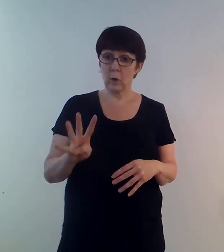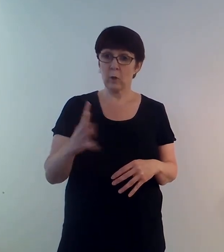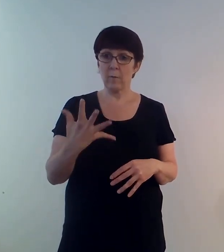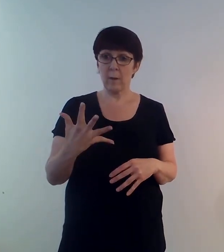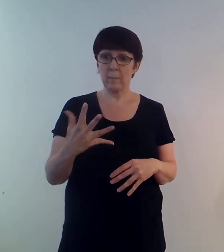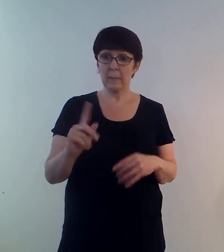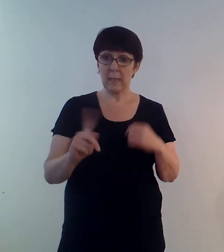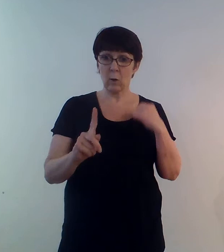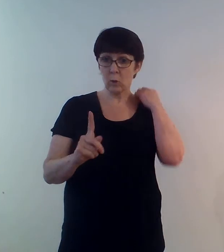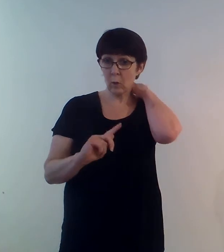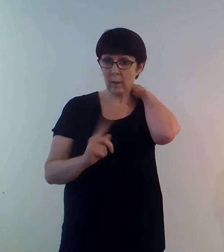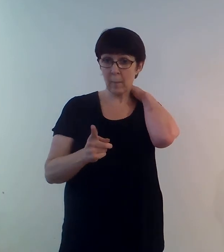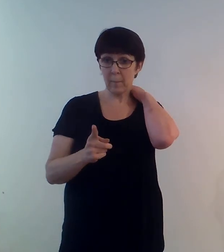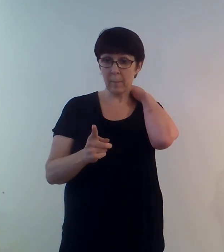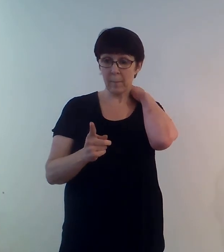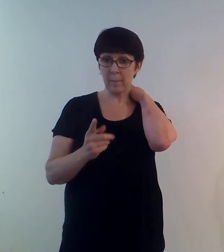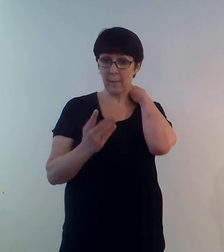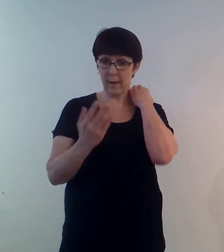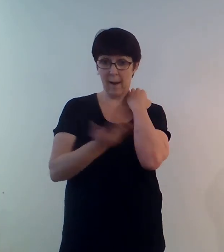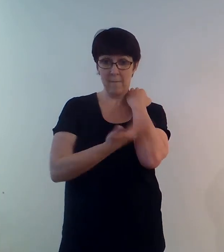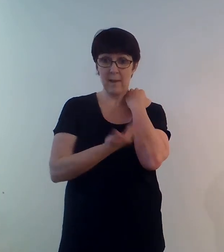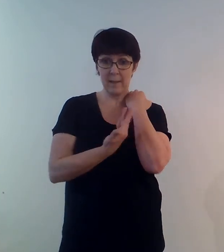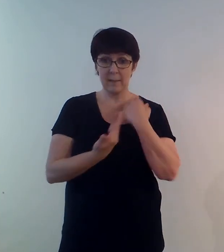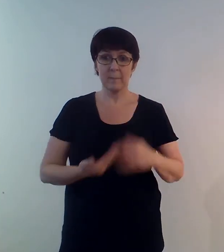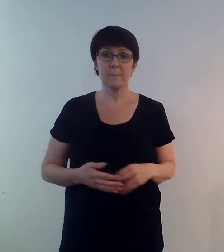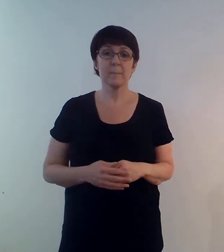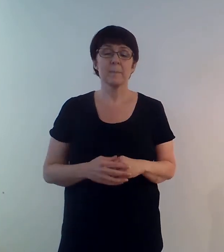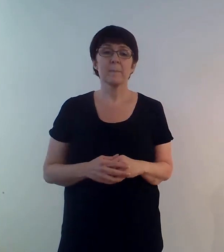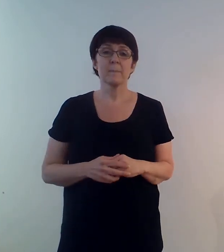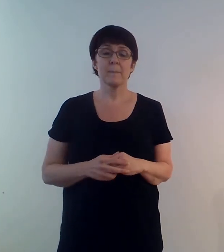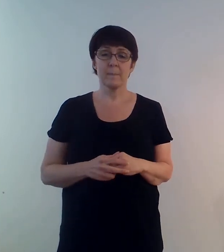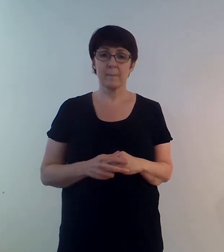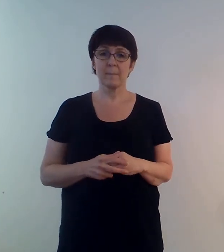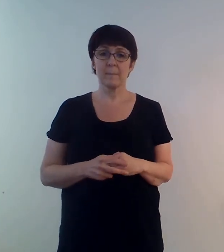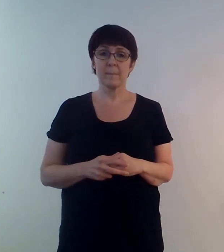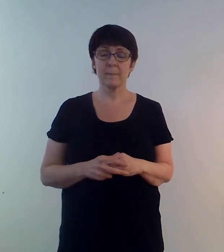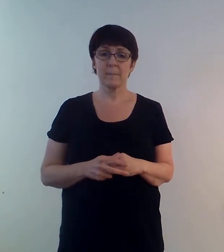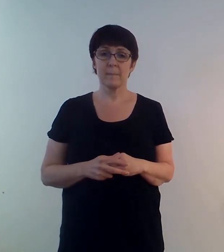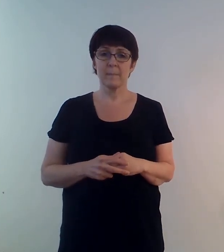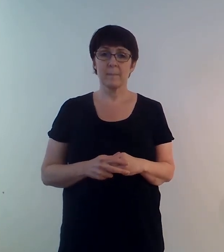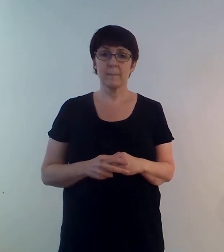push. 3, 2, 1, and go.